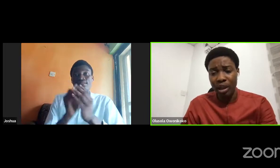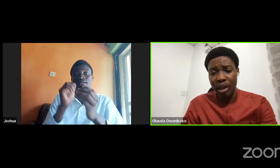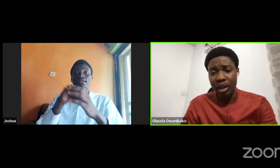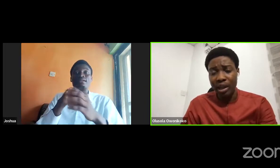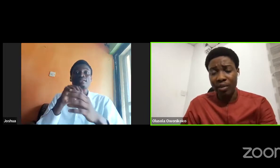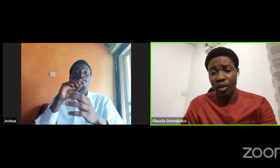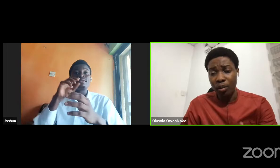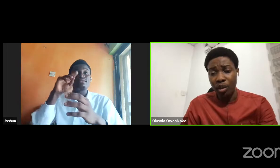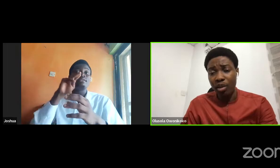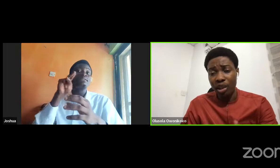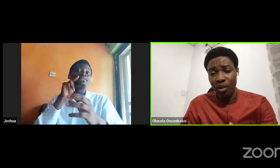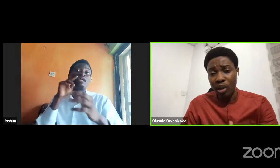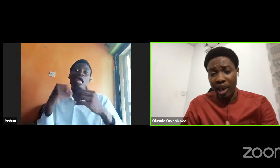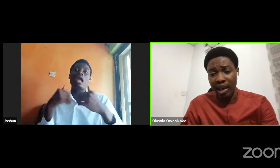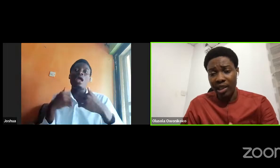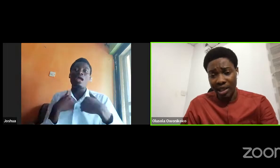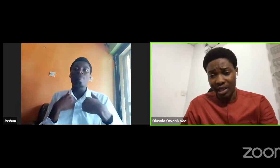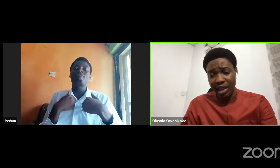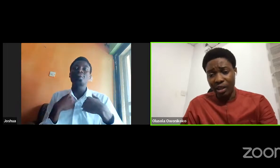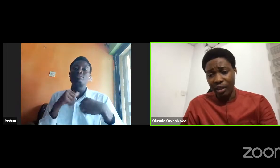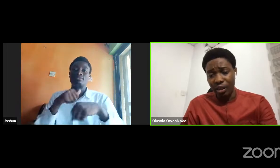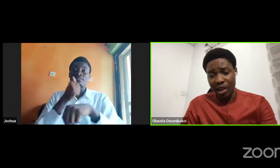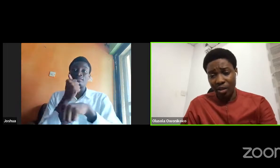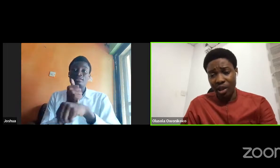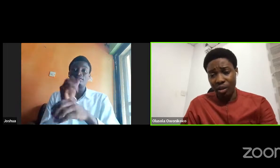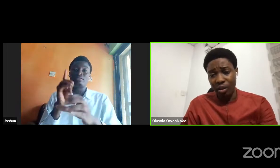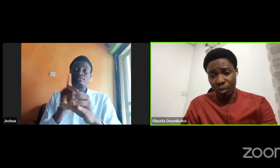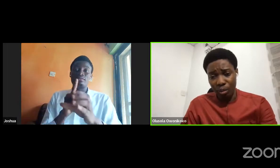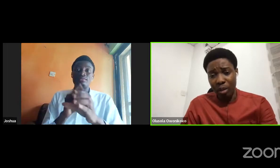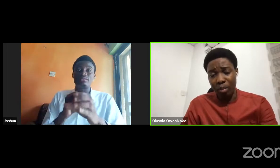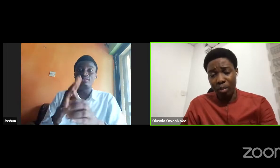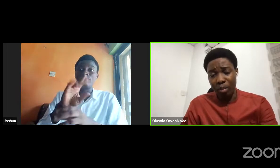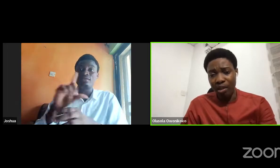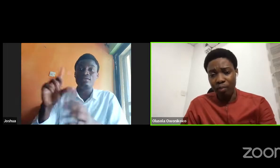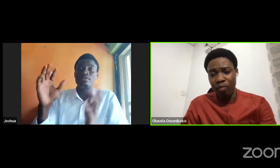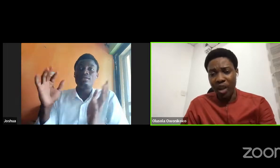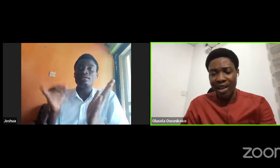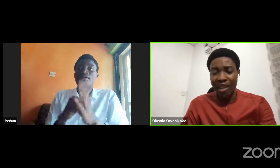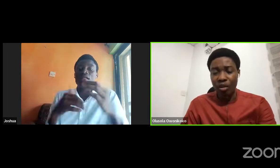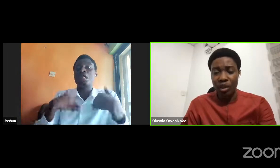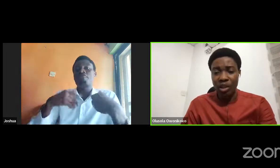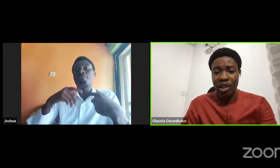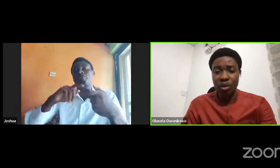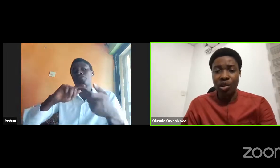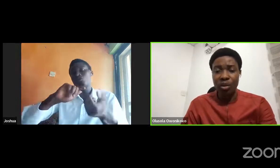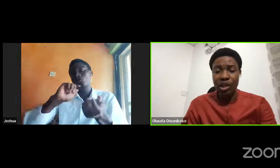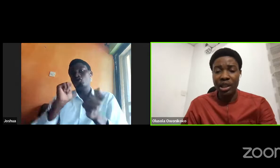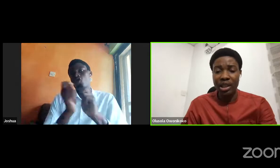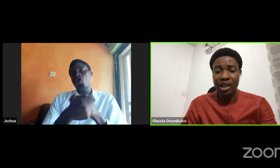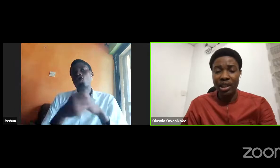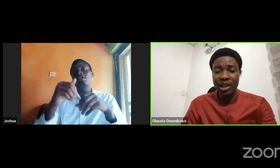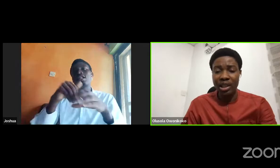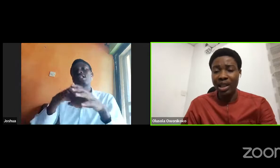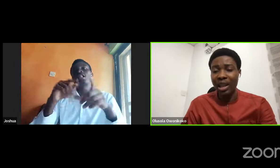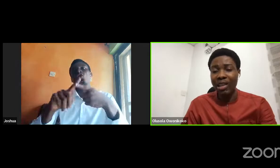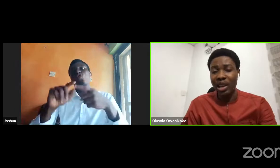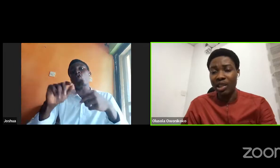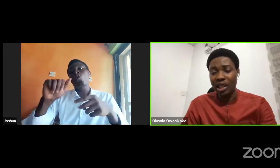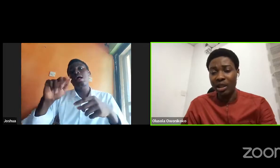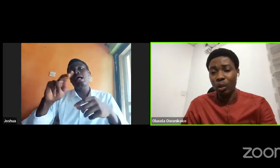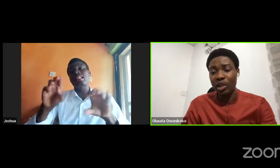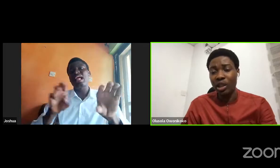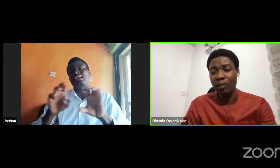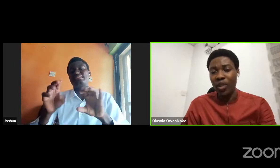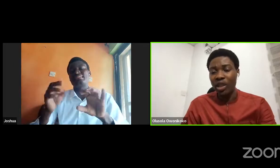bill, turned into an act, and they are trying to implement. And that, of course, still shows in a